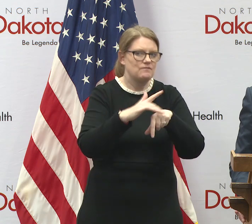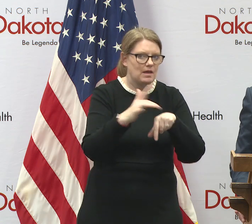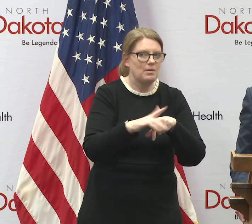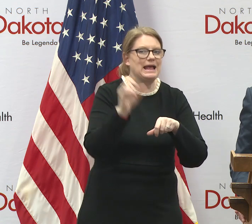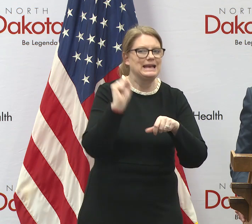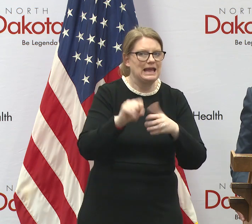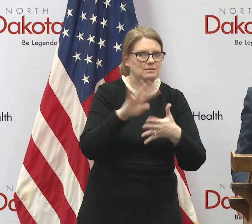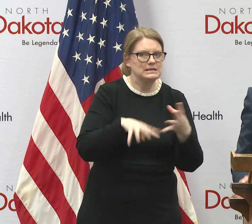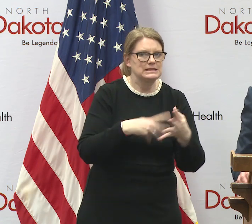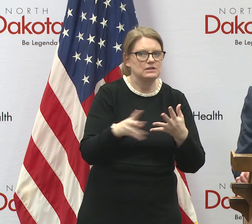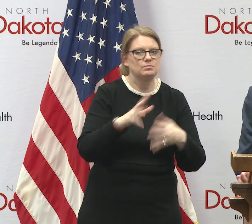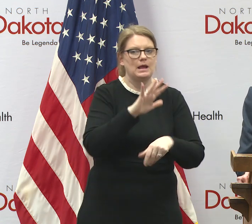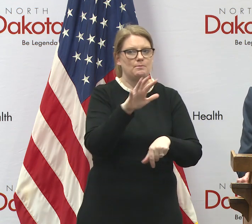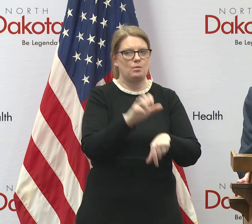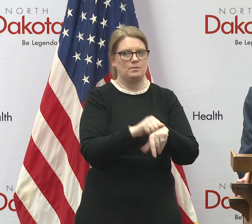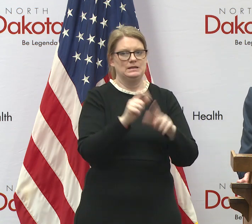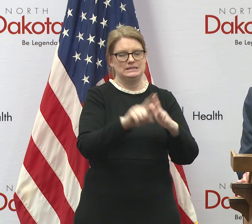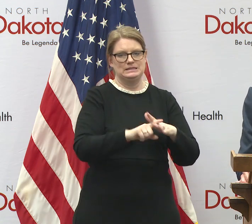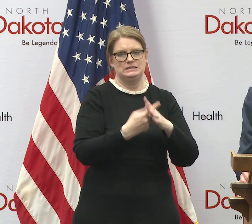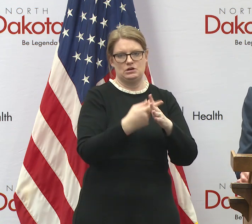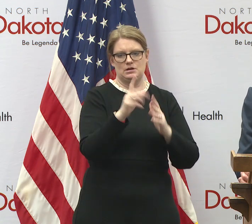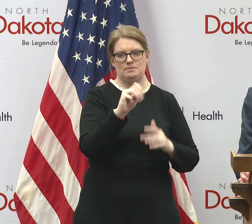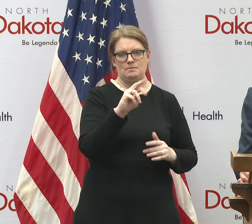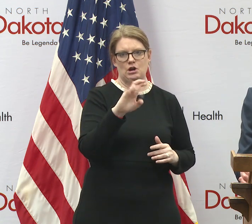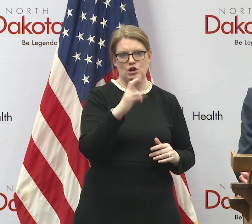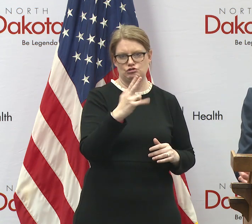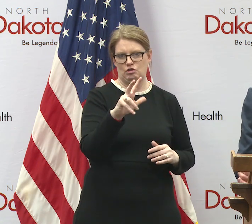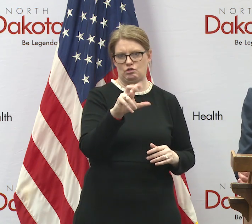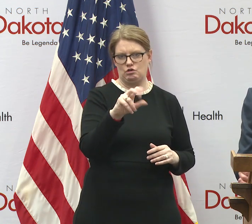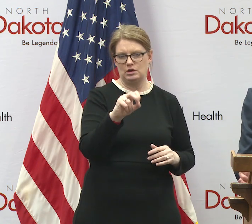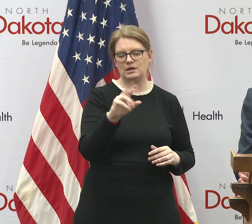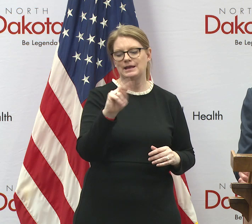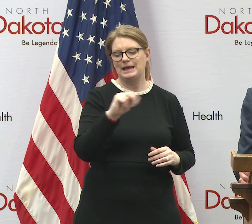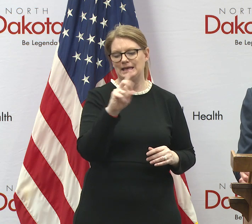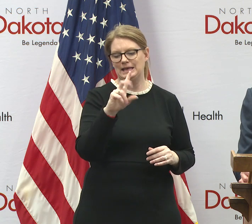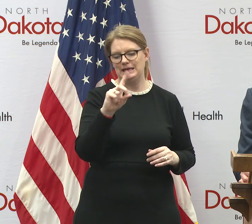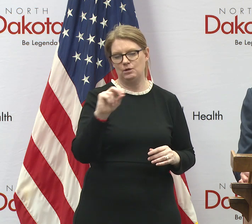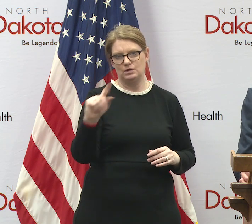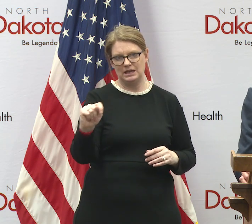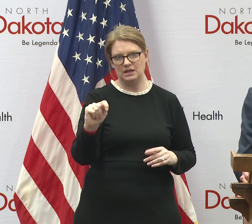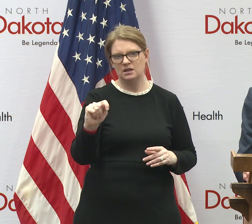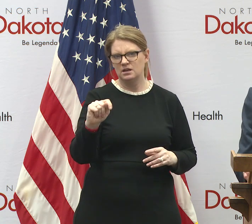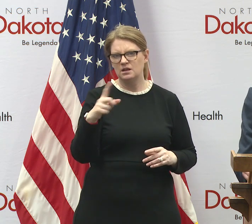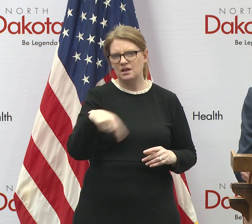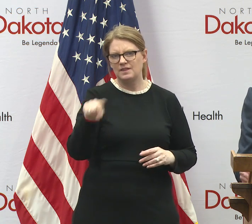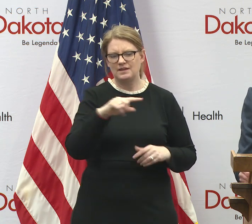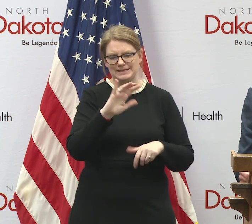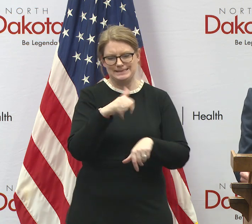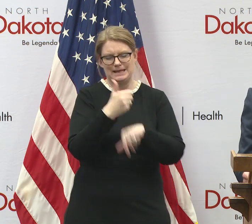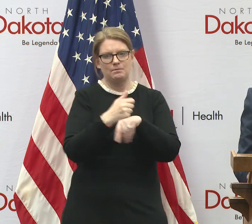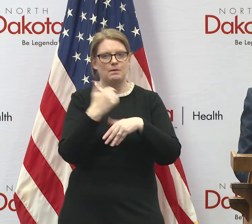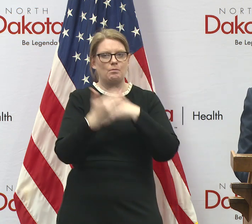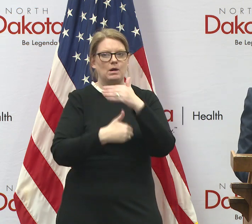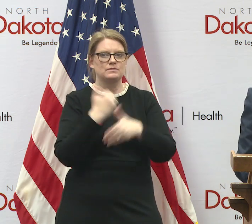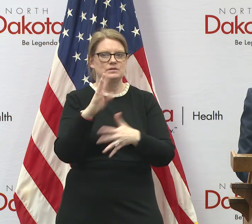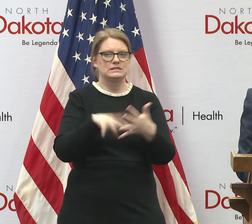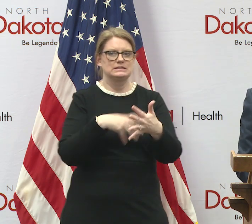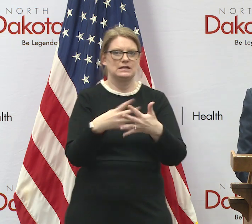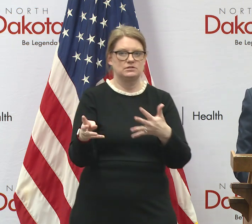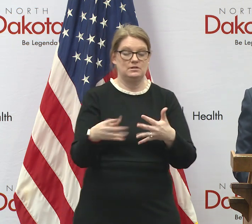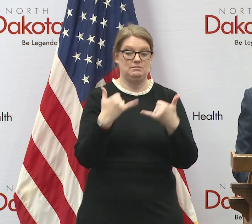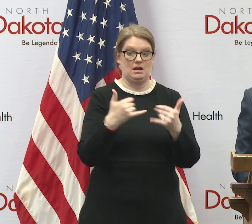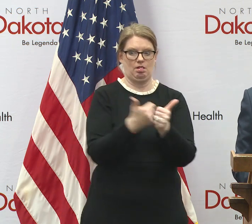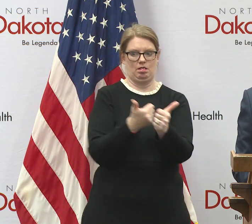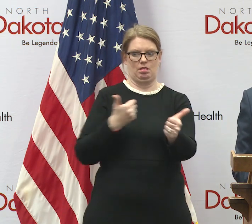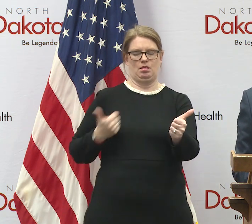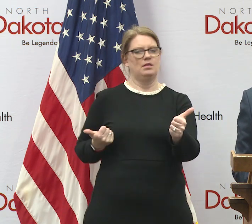scheduled by appointment starting March 30 as NDDOT develops a process for scheduling, because we got a backlog, I